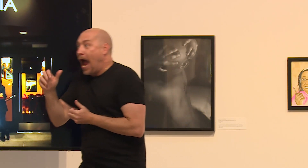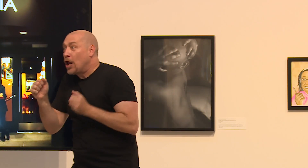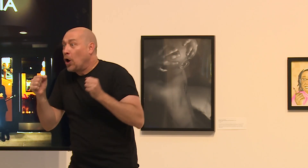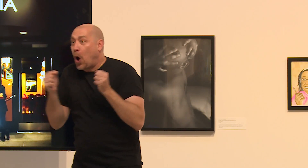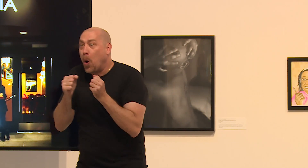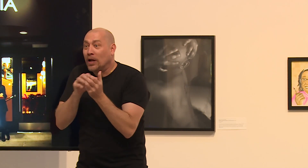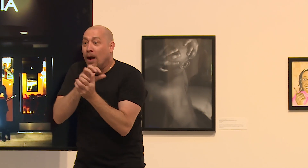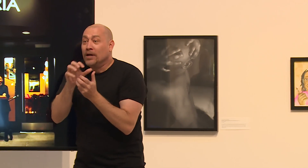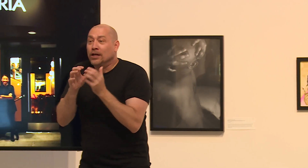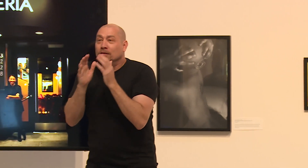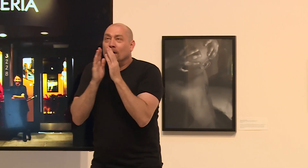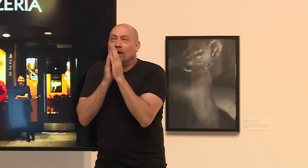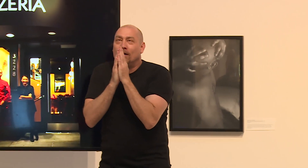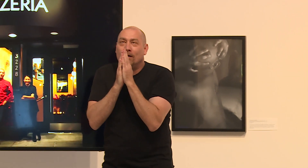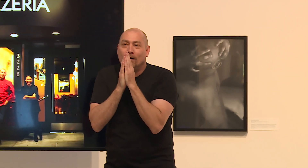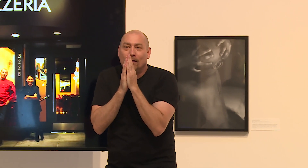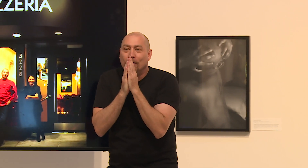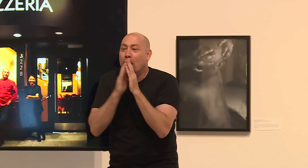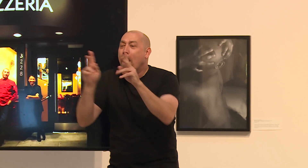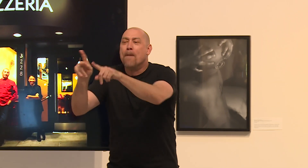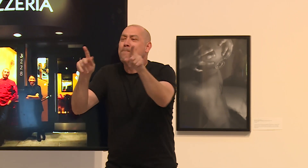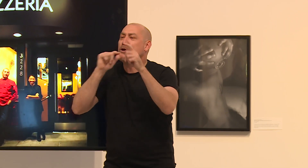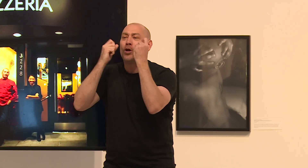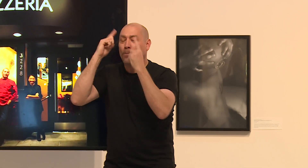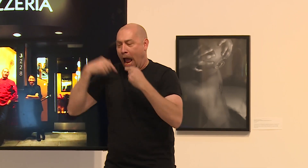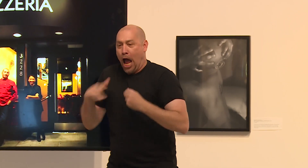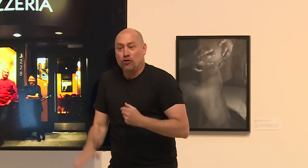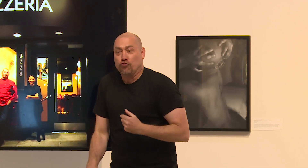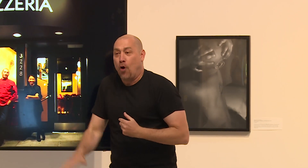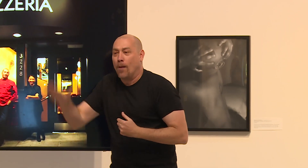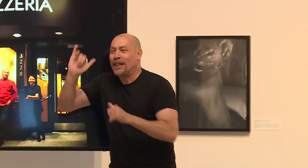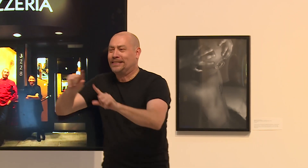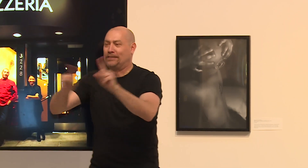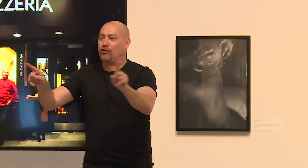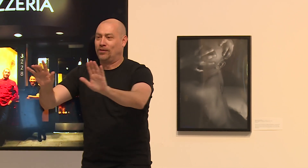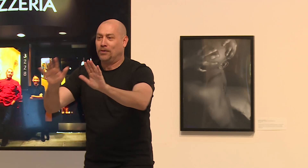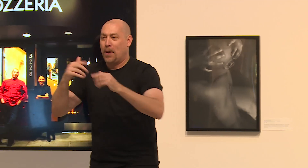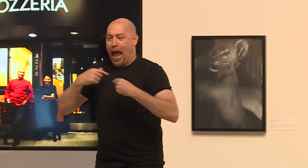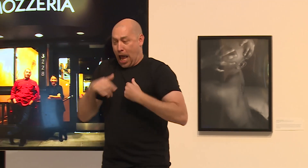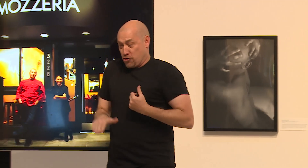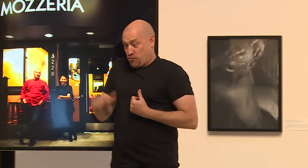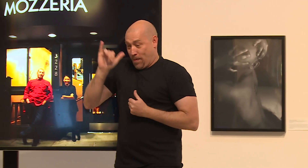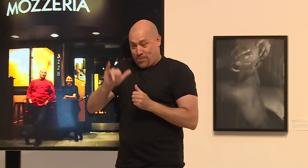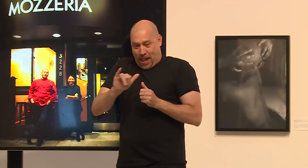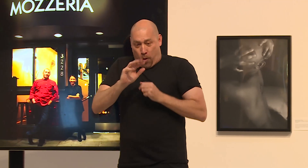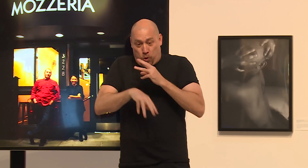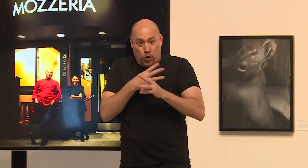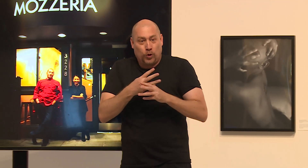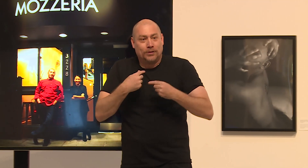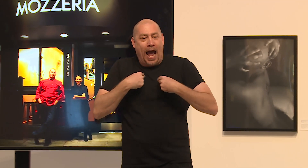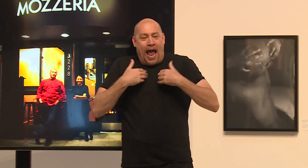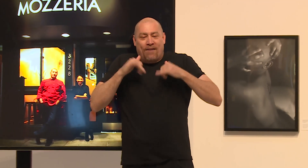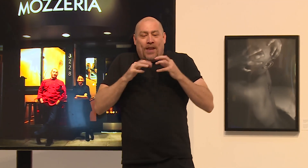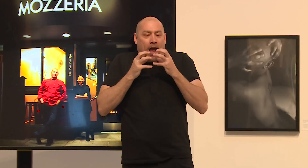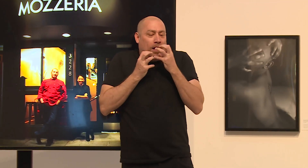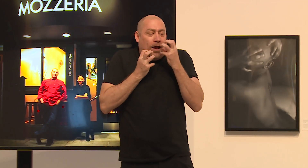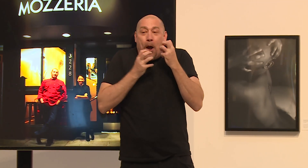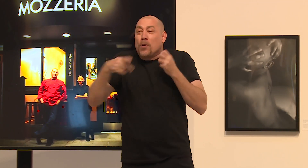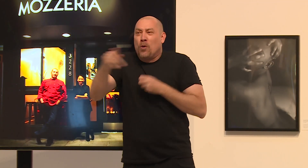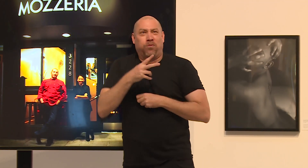hot and the colder the cheese, the warmer the pizza, that hot-cold blend. Oh my God, it's just fabulous. I just crave that